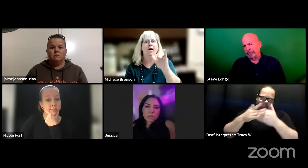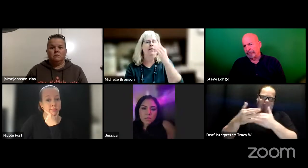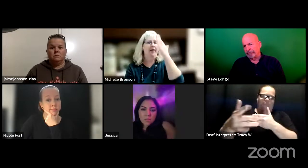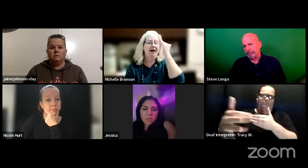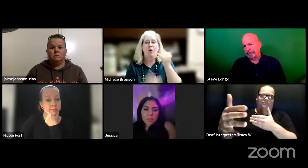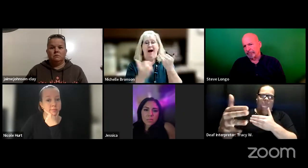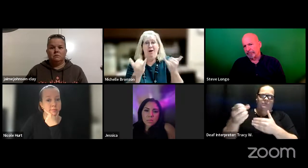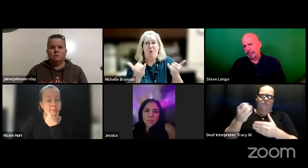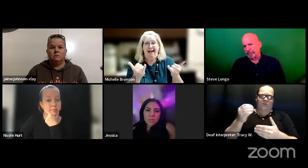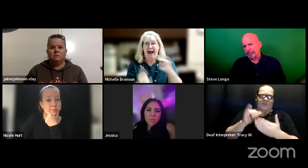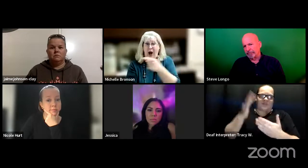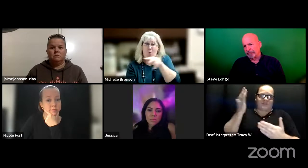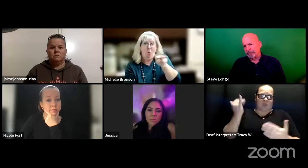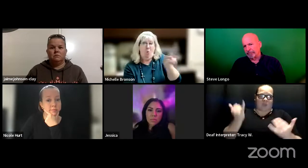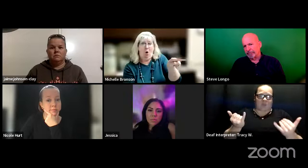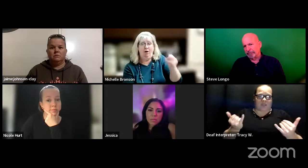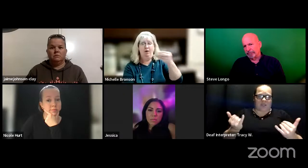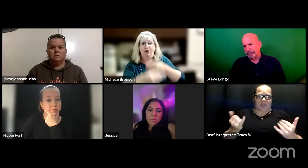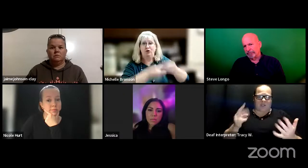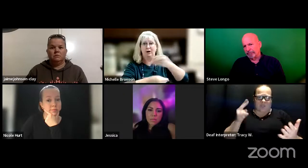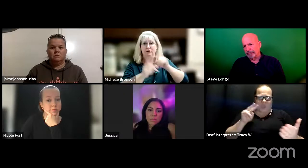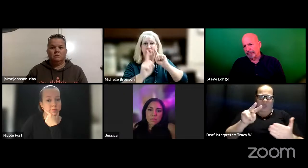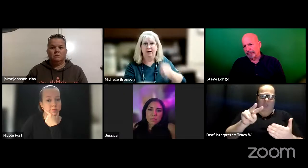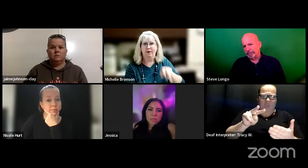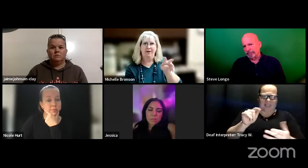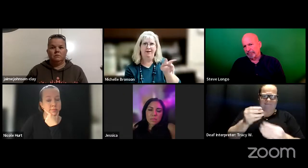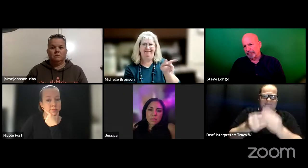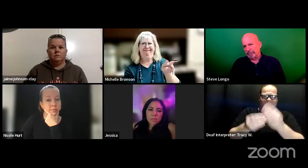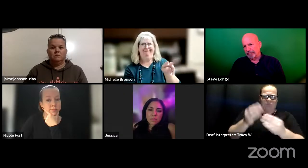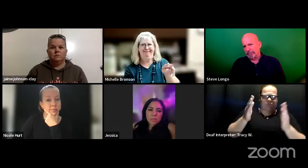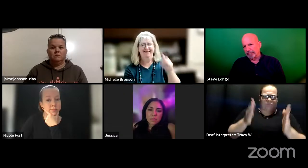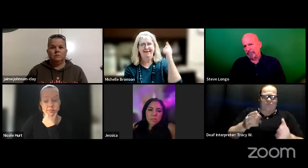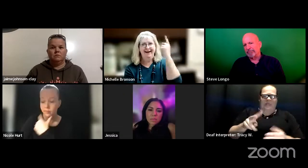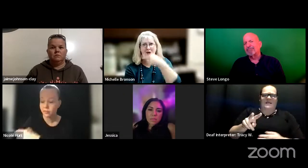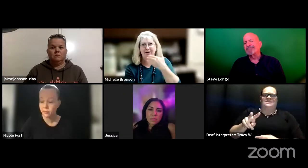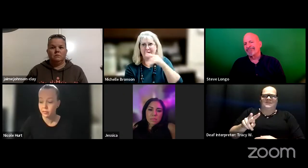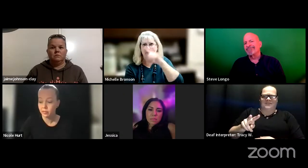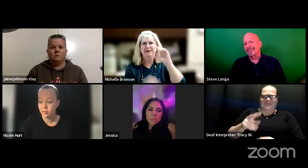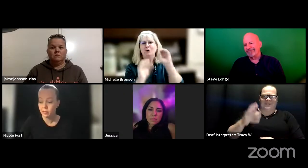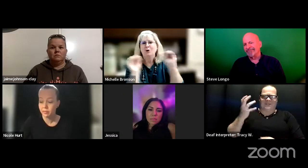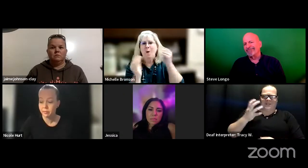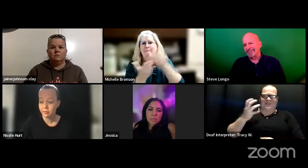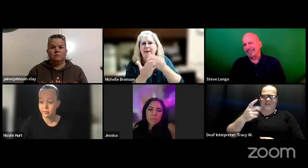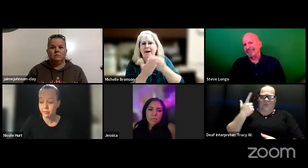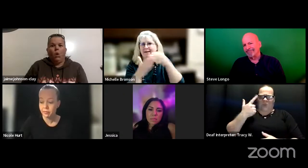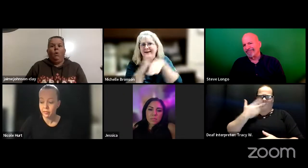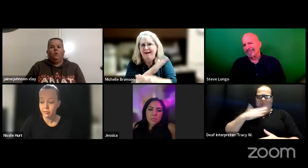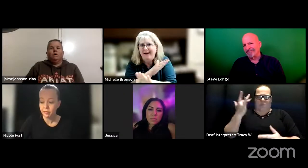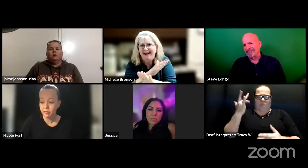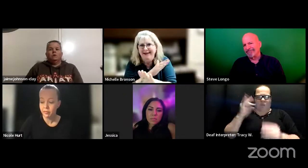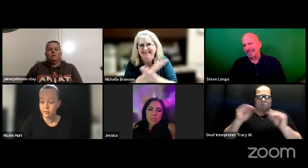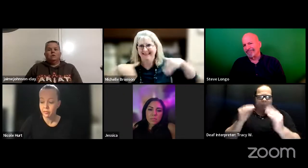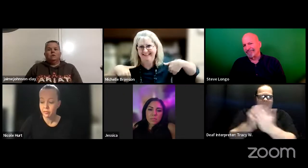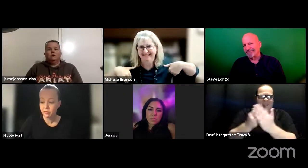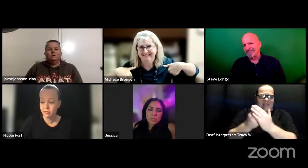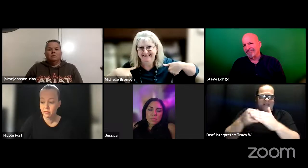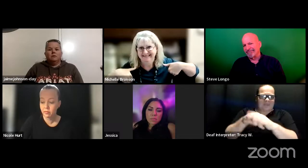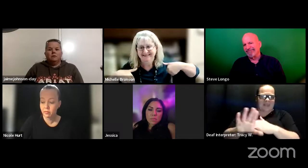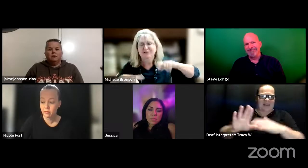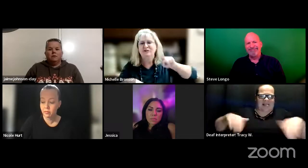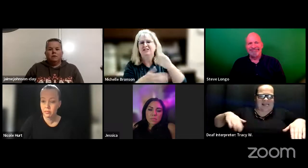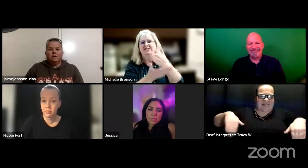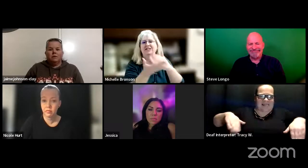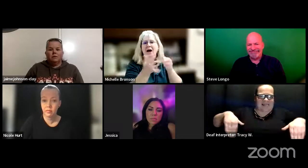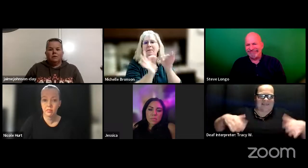invoices caught up and to move forward from this point. So as you look at the financial report, it doesn't look very